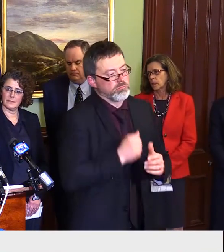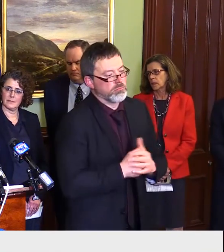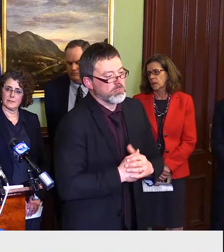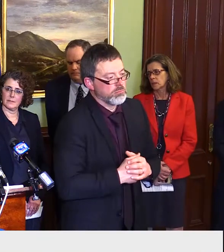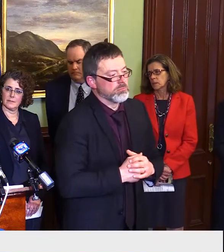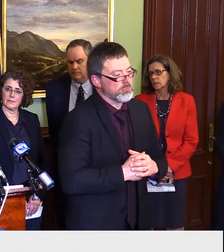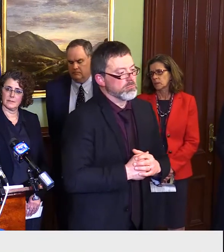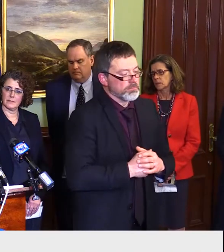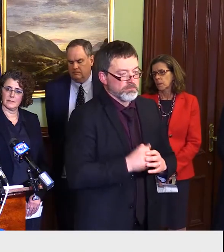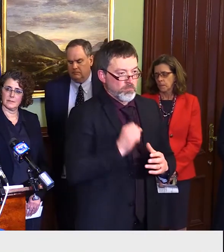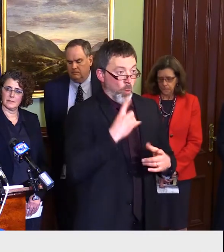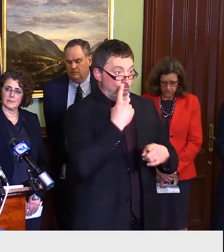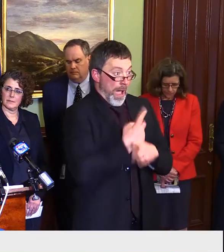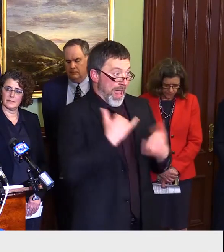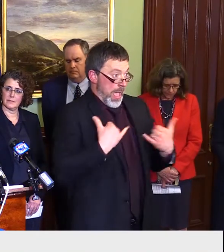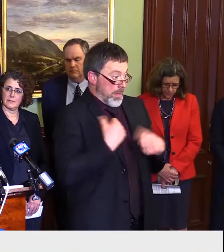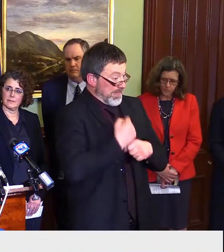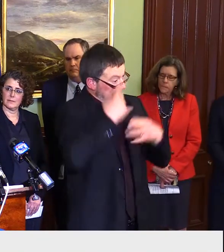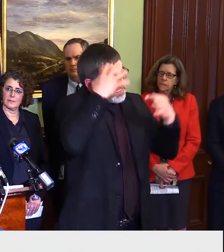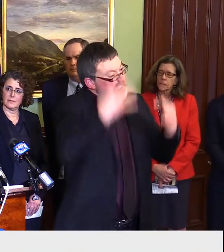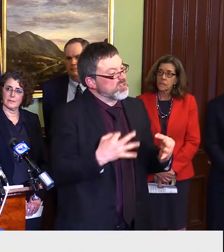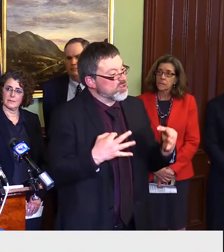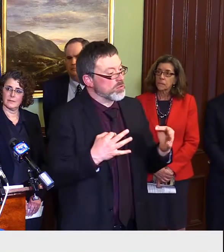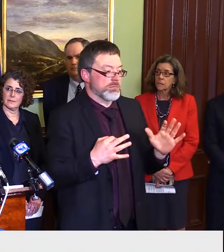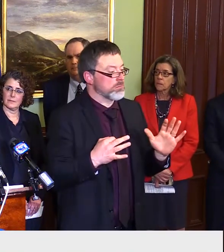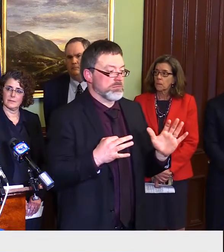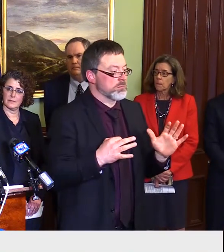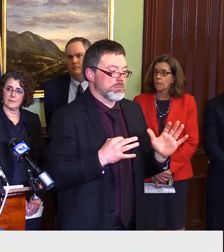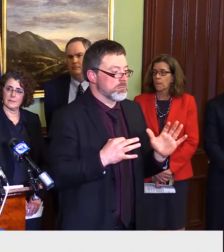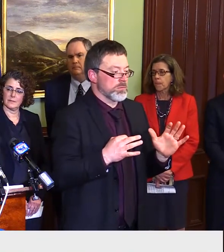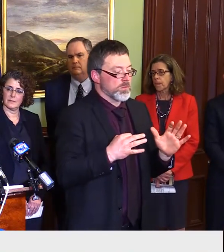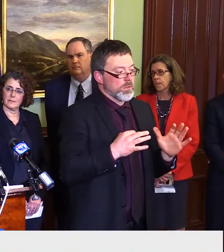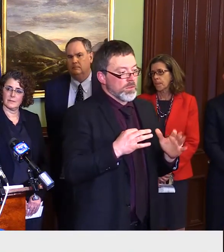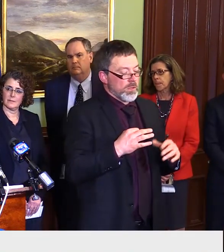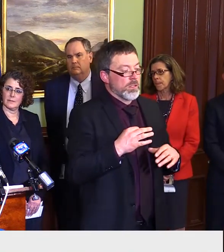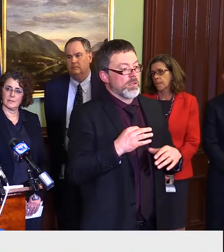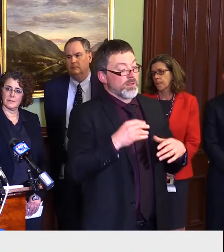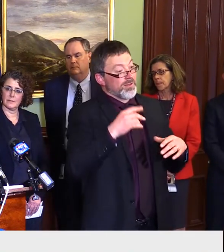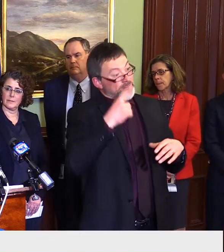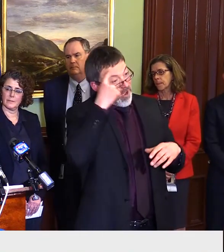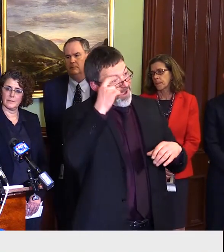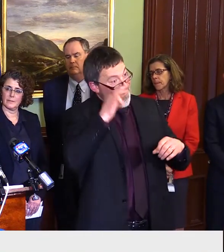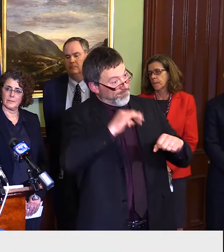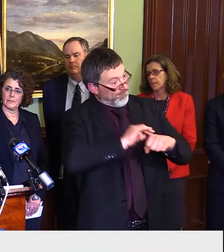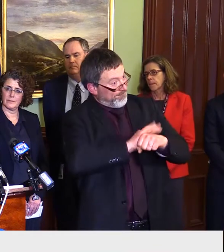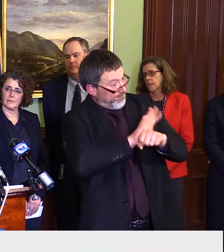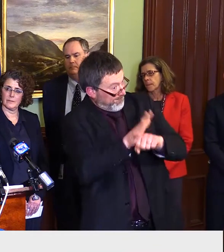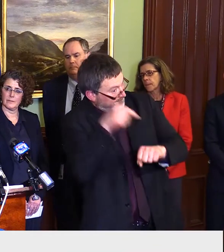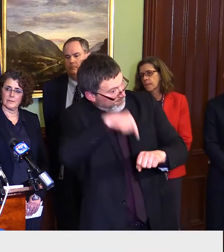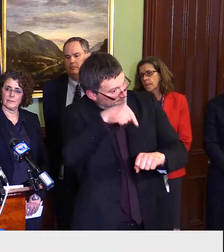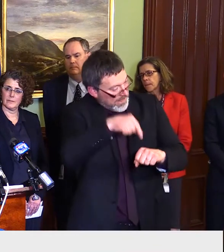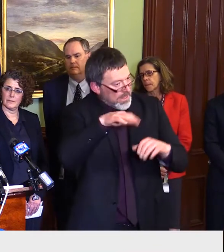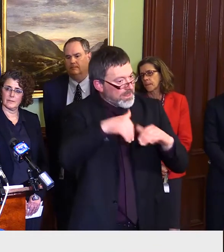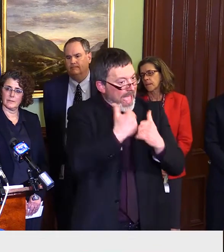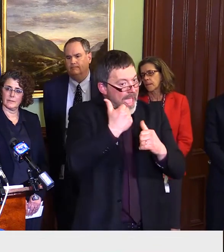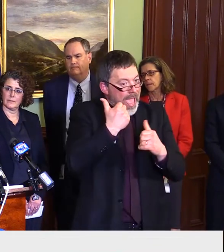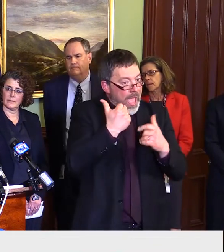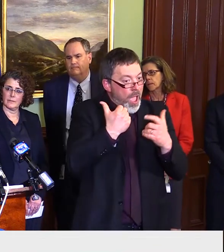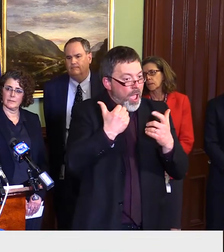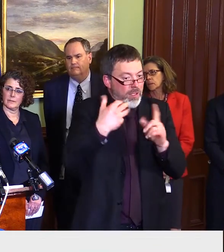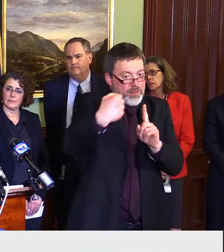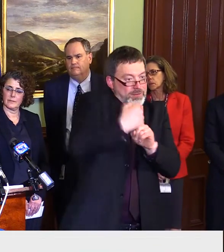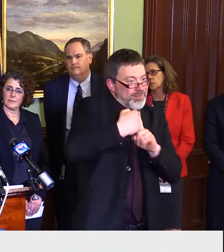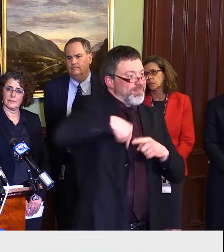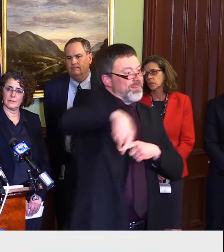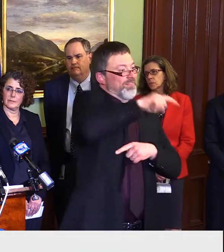to very soon. And that way we can go and make the case to the federal delegation about what our needs, what